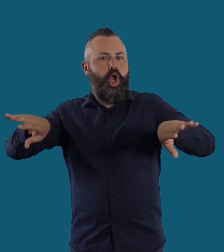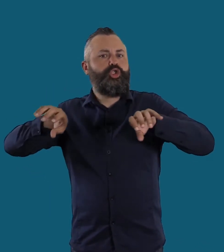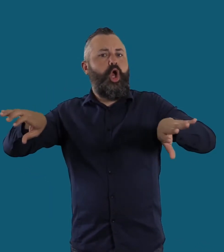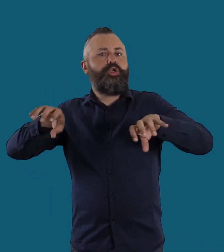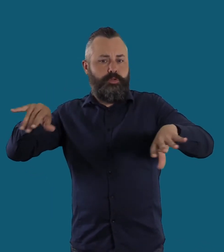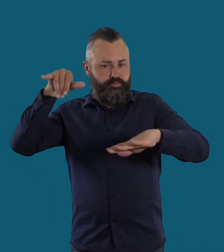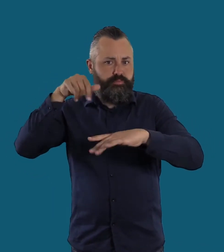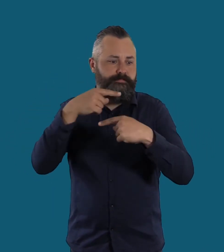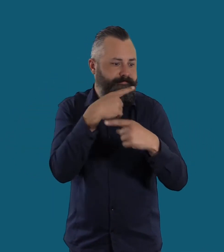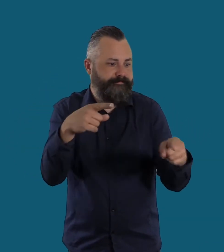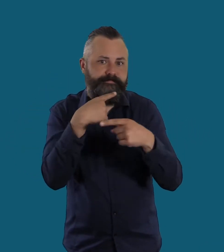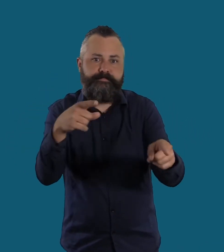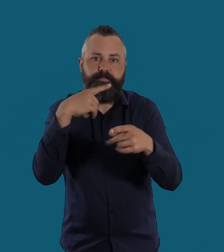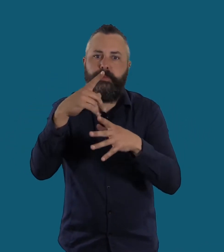be tasked to disseminate warnings.